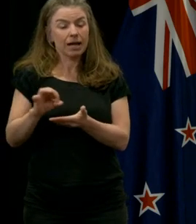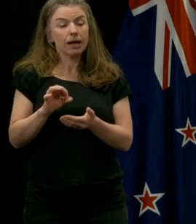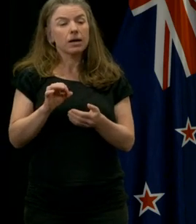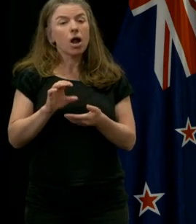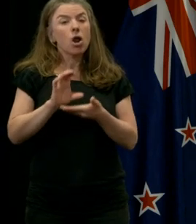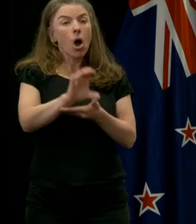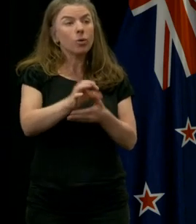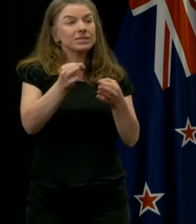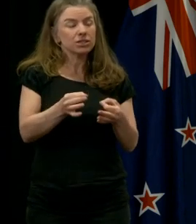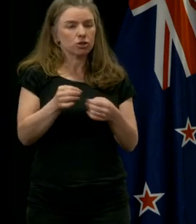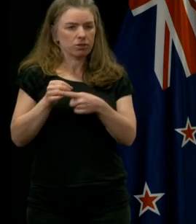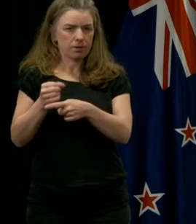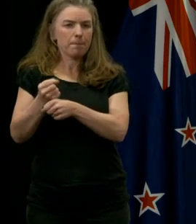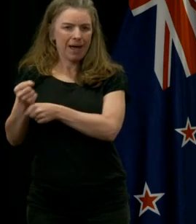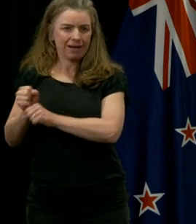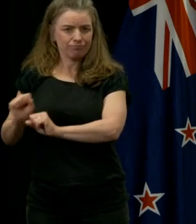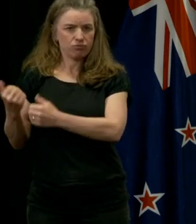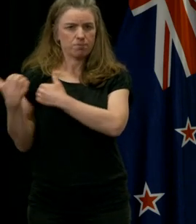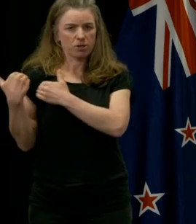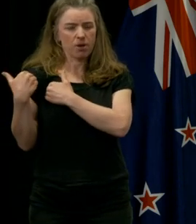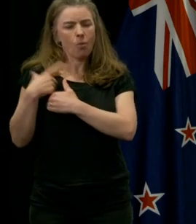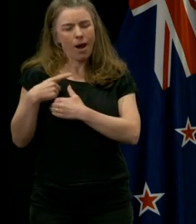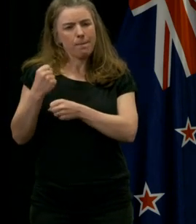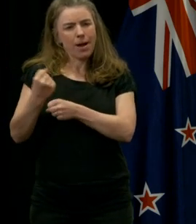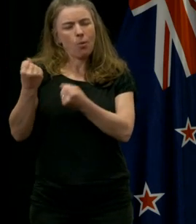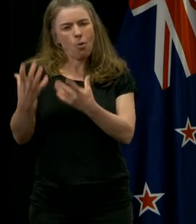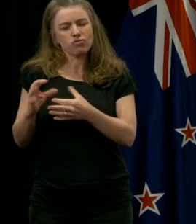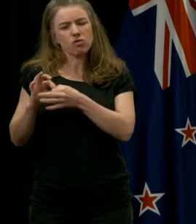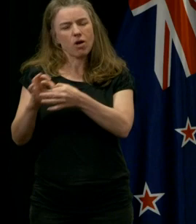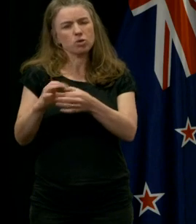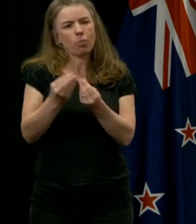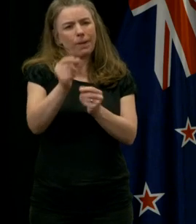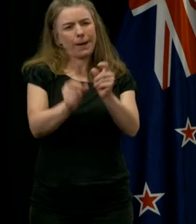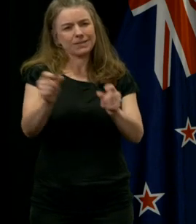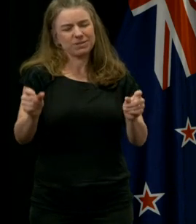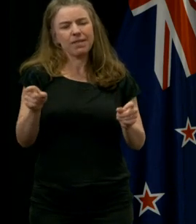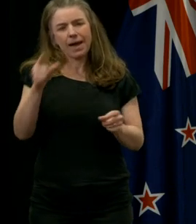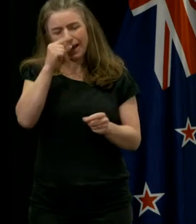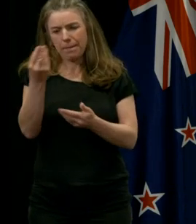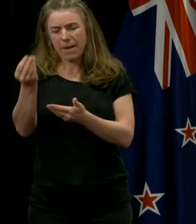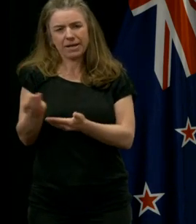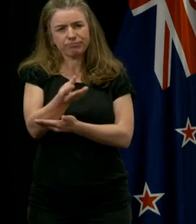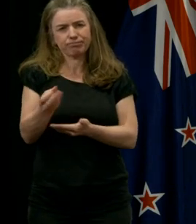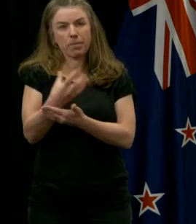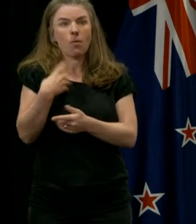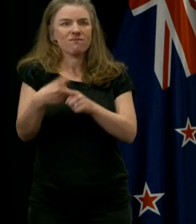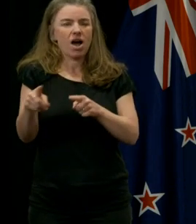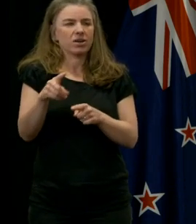banks, not the government, as the banks have the existing relationships with their customers and can get the money out the door